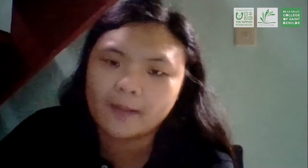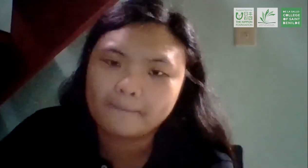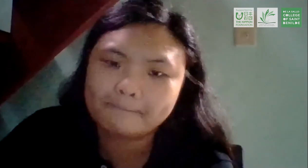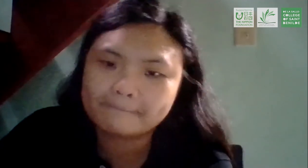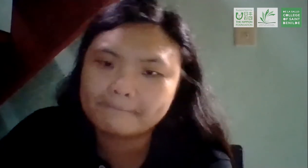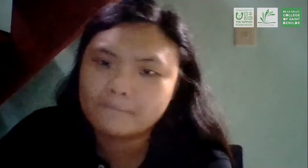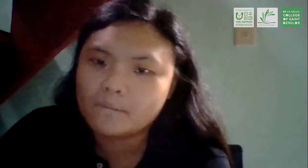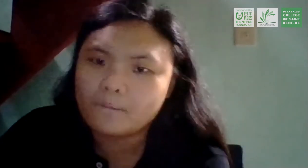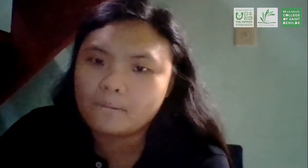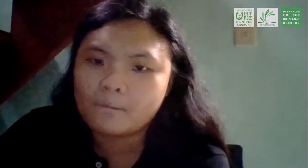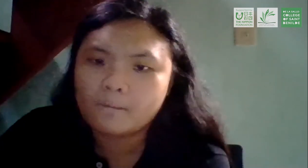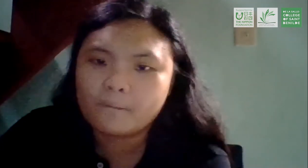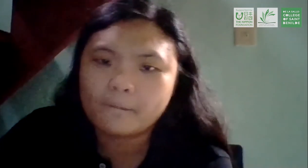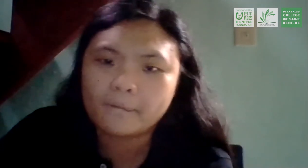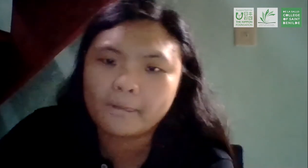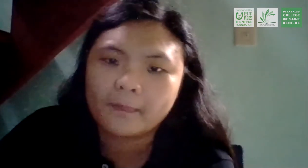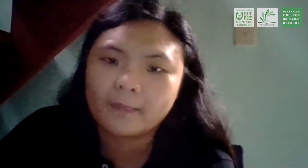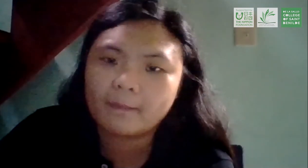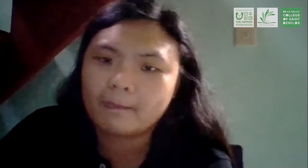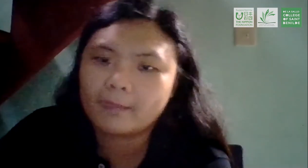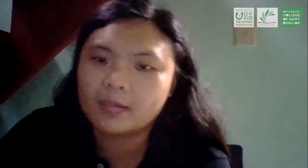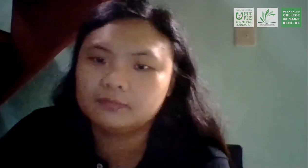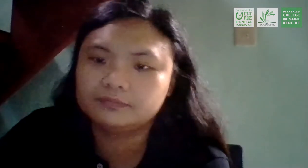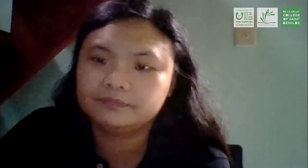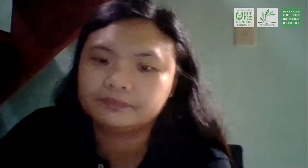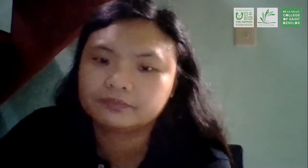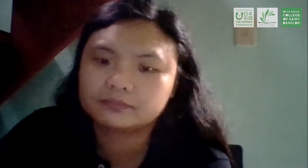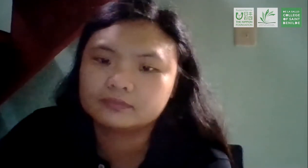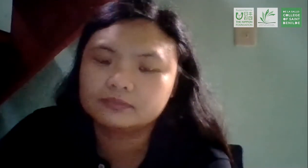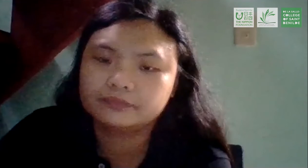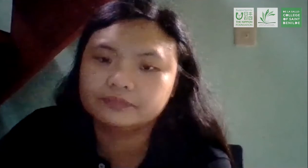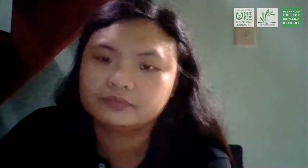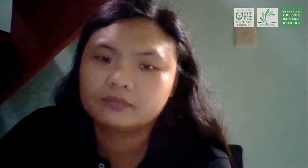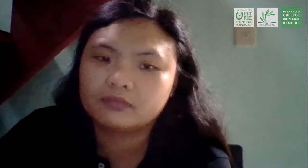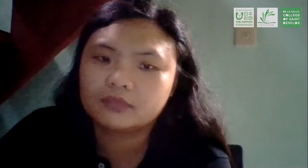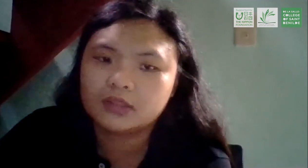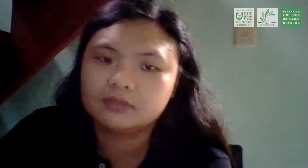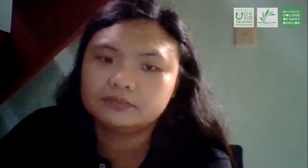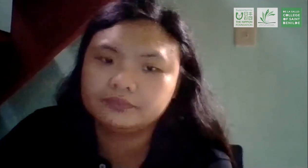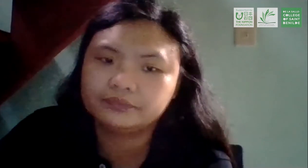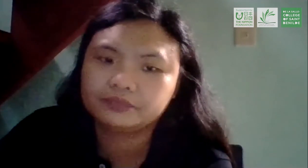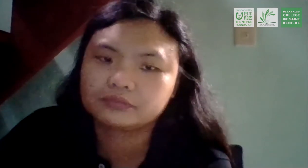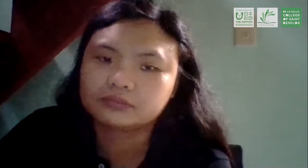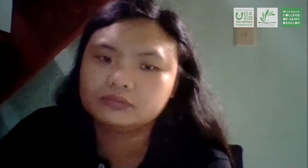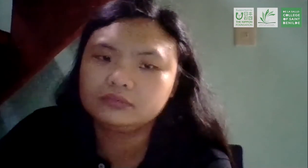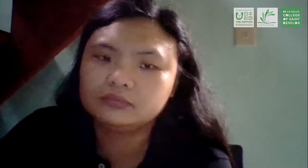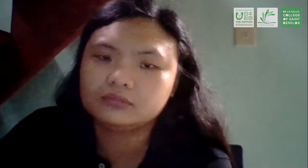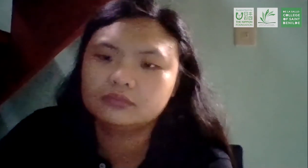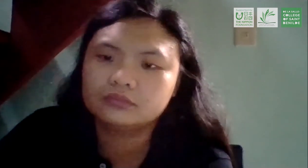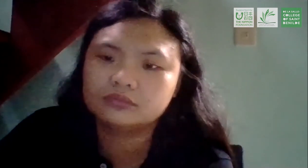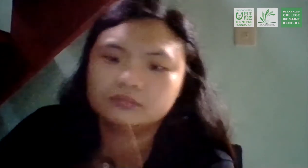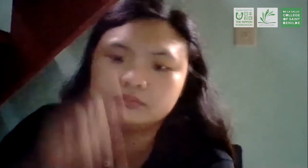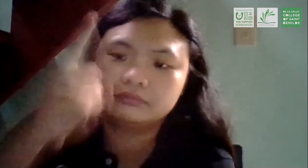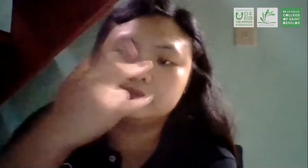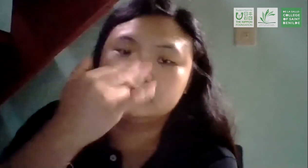challenge because it's harder to go back on. So just to let you know about that, sir.